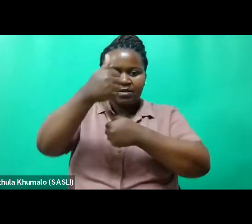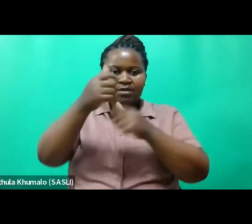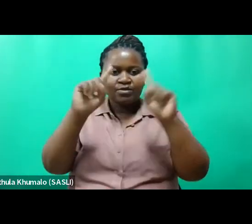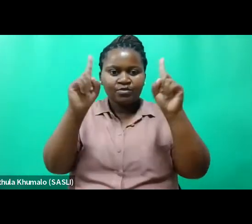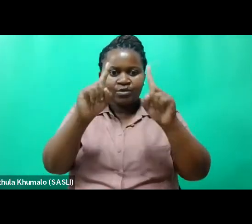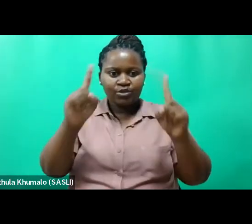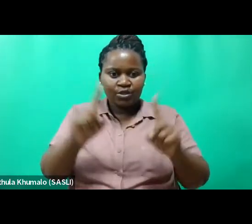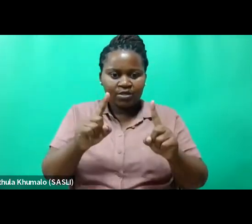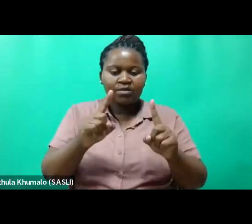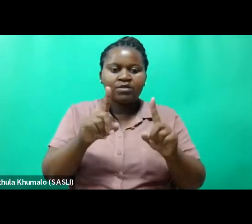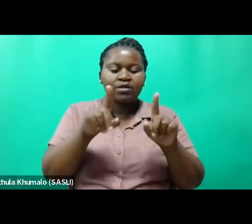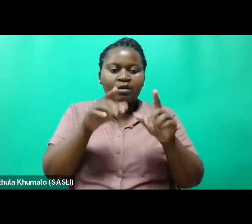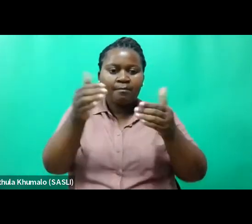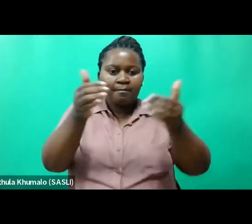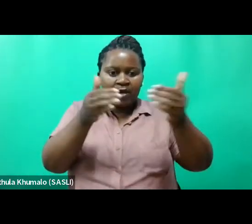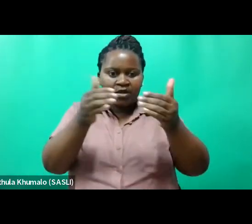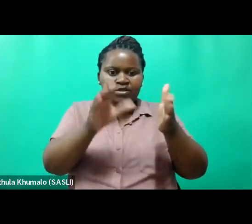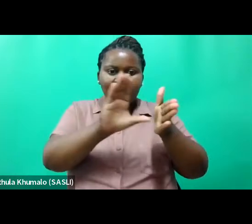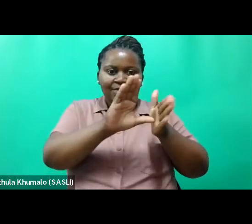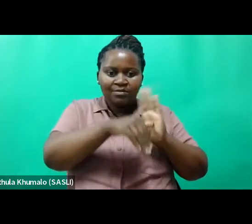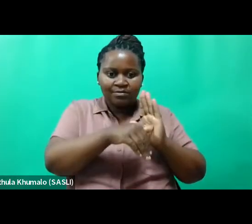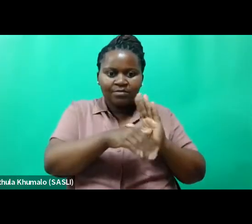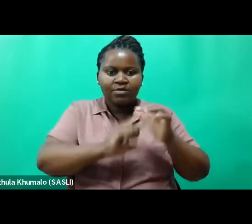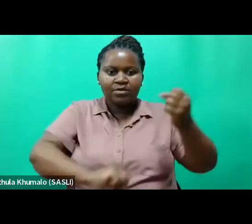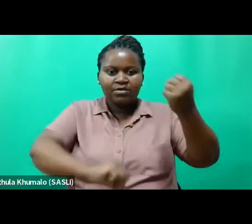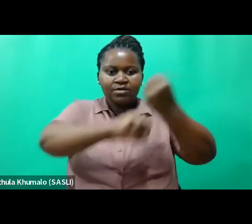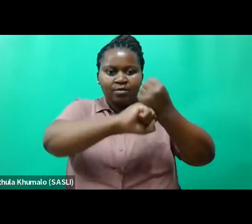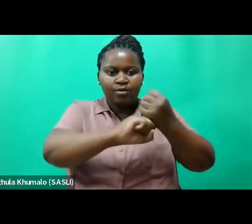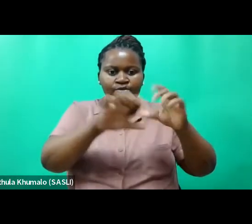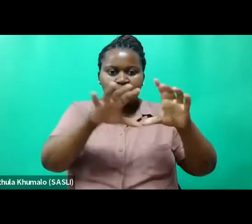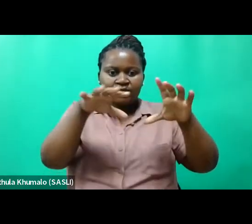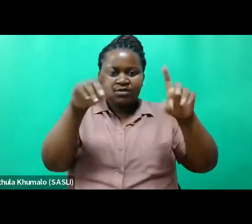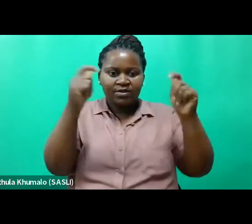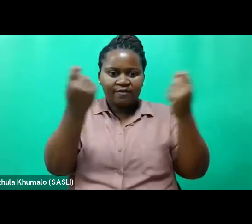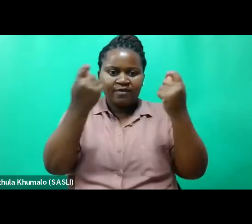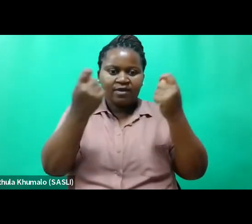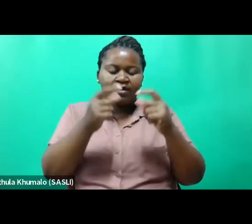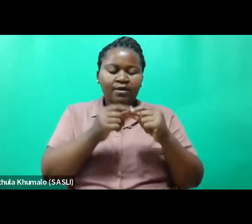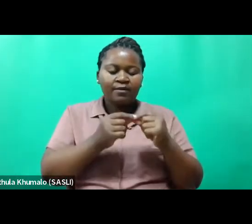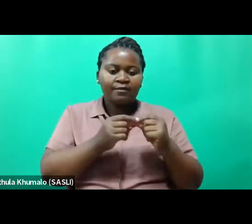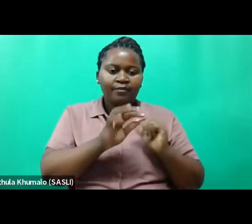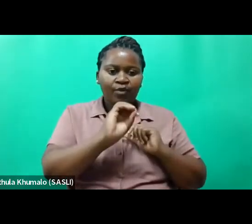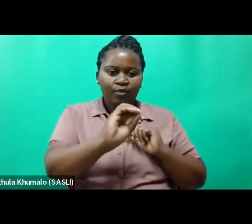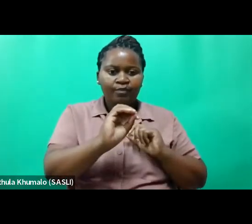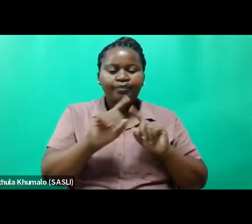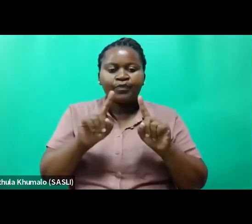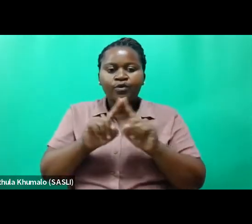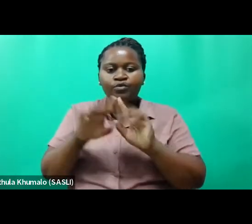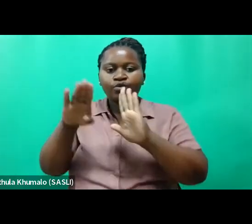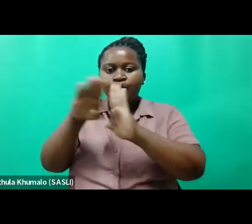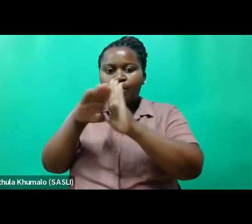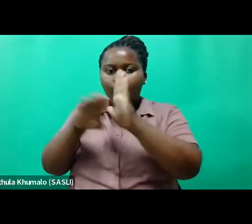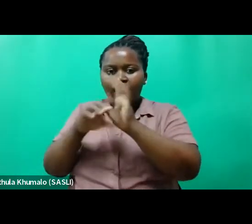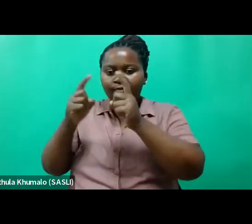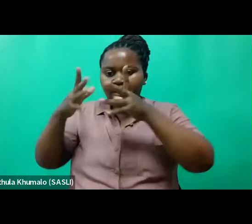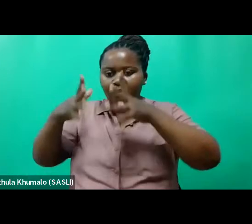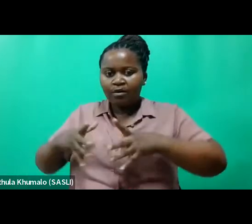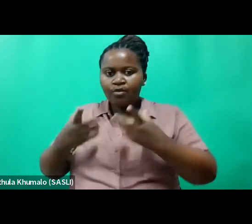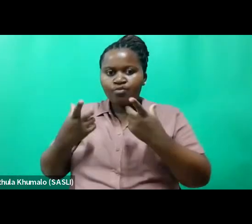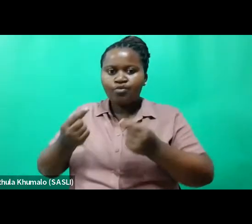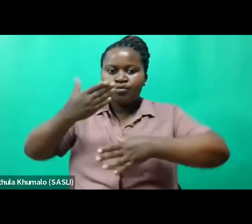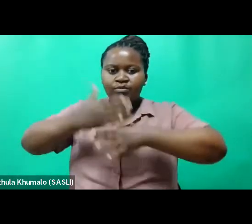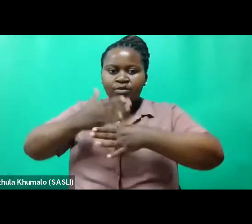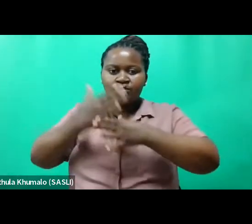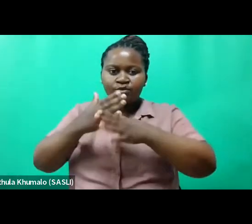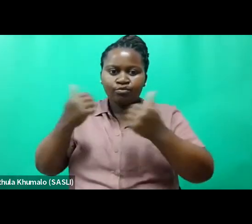manages disability, for supporting the event. Our Program Director, who did a fantastic job today, Mr.